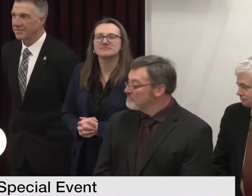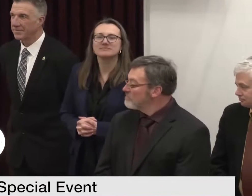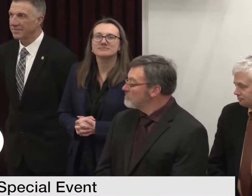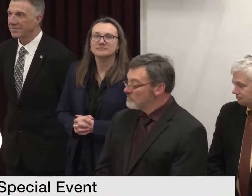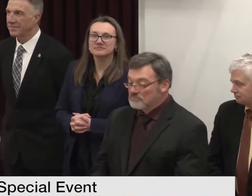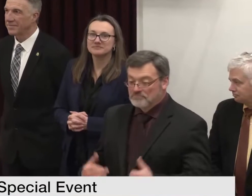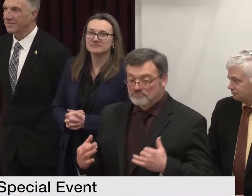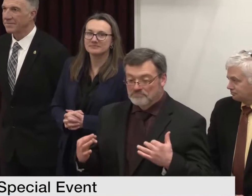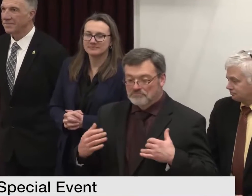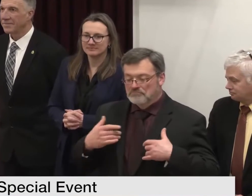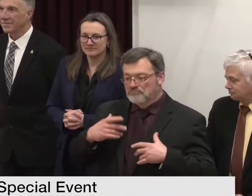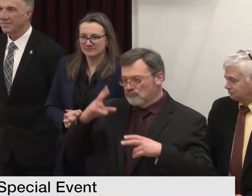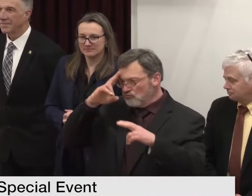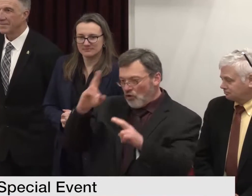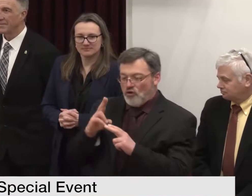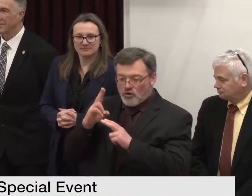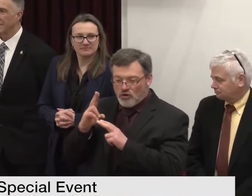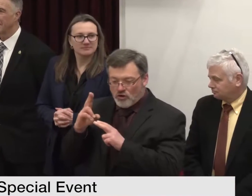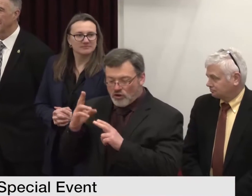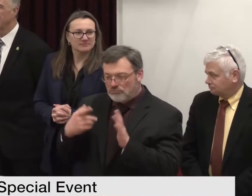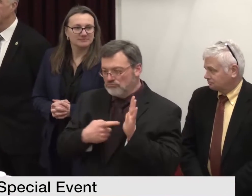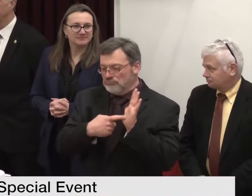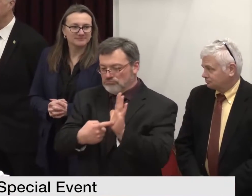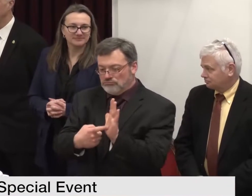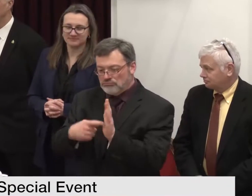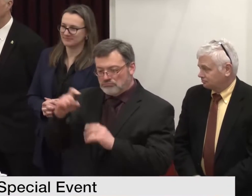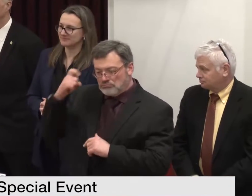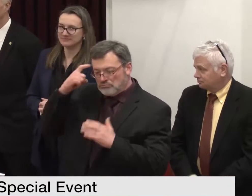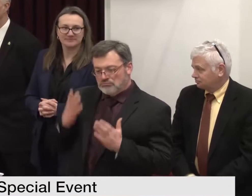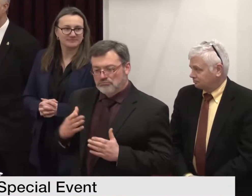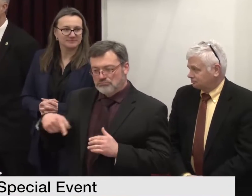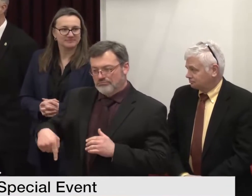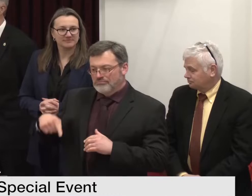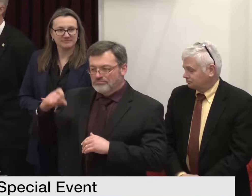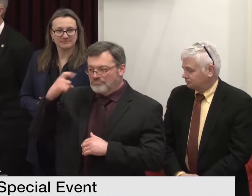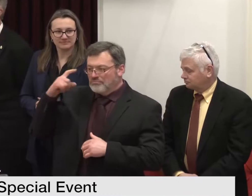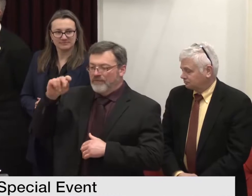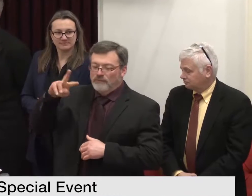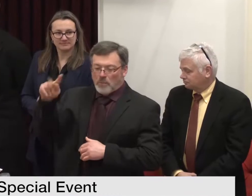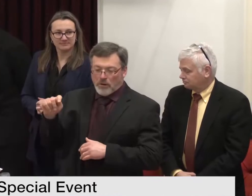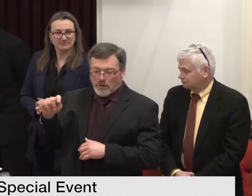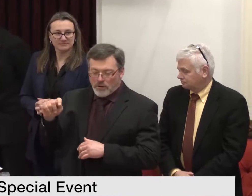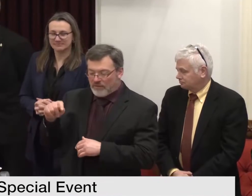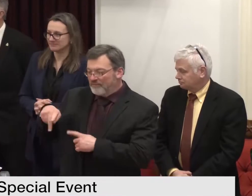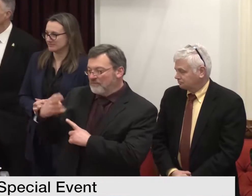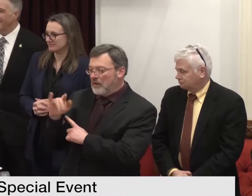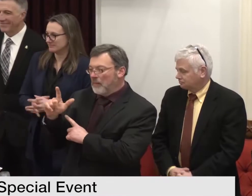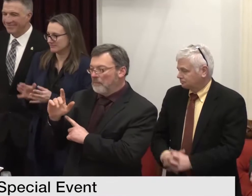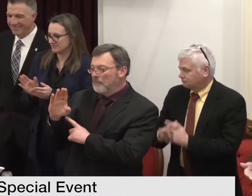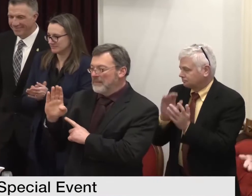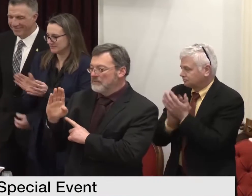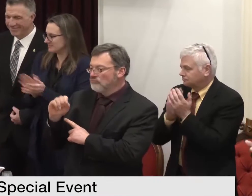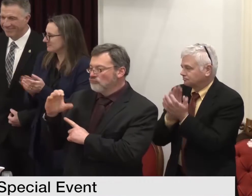It is now my distinct honor to present to you the Governor of the State of Vermont, the Honorable Philip B. Scott.